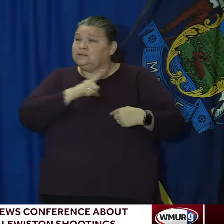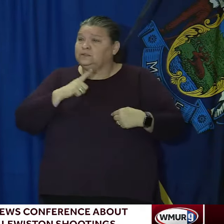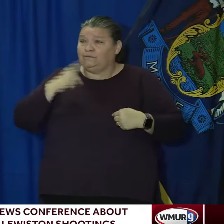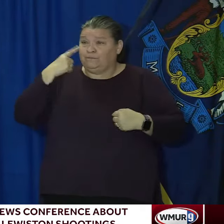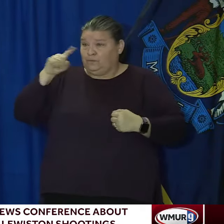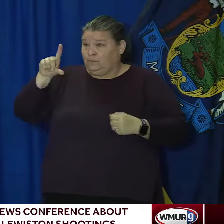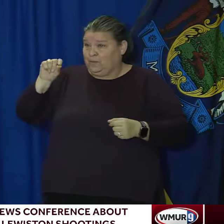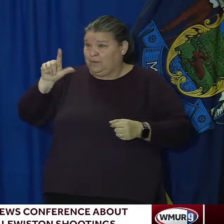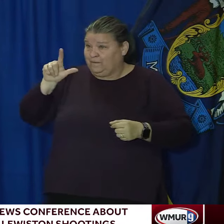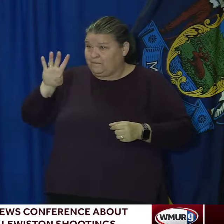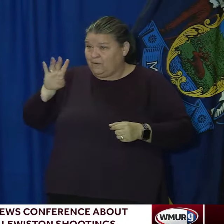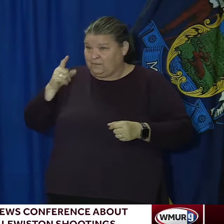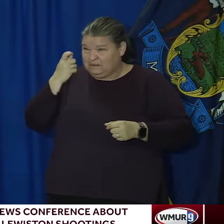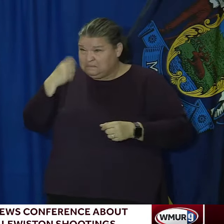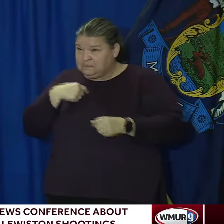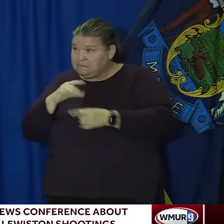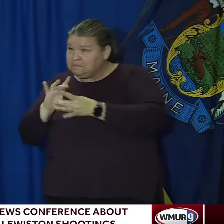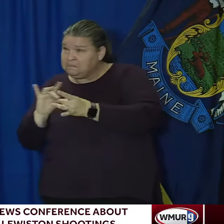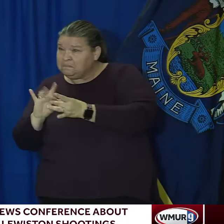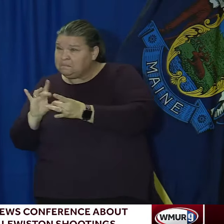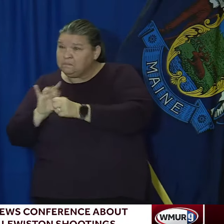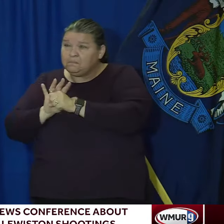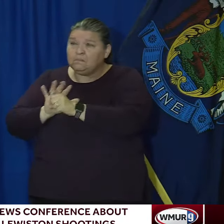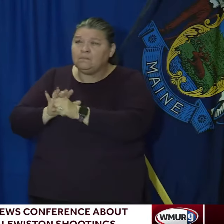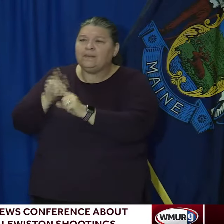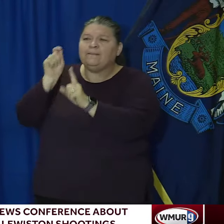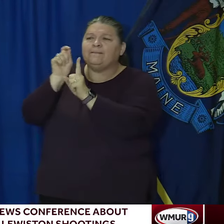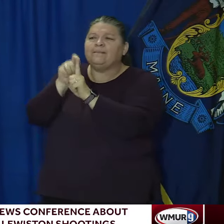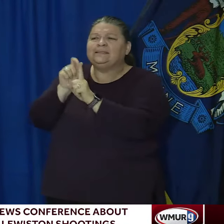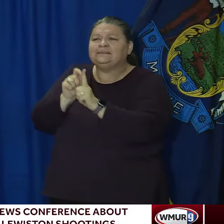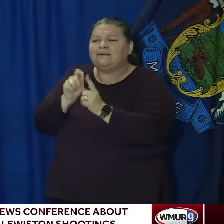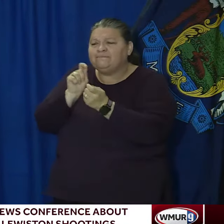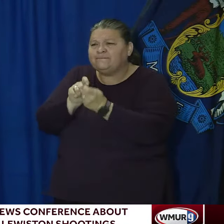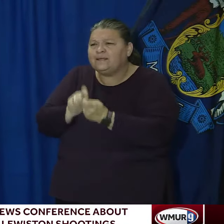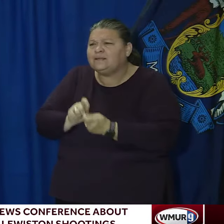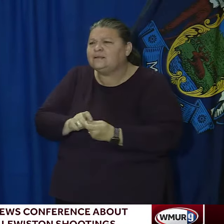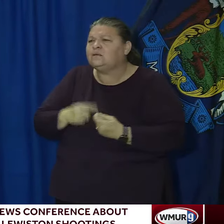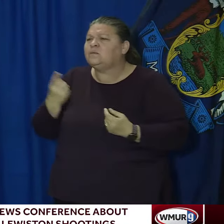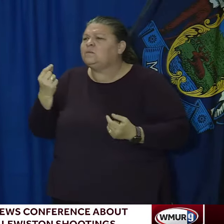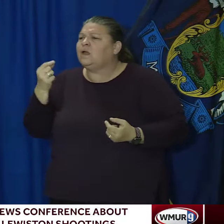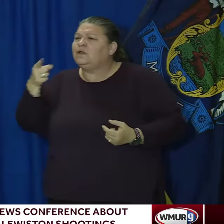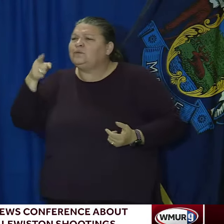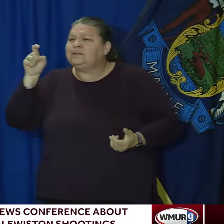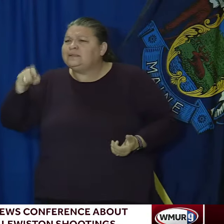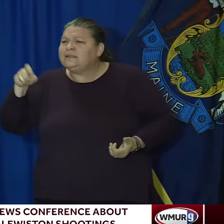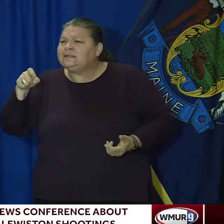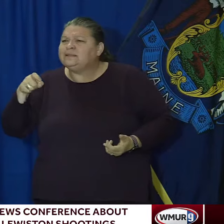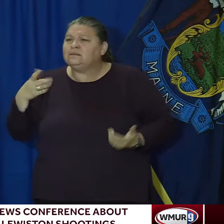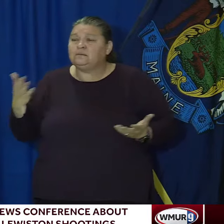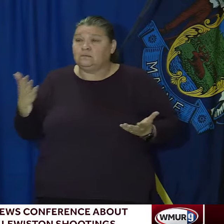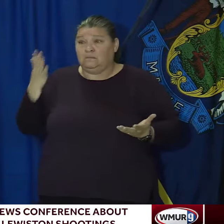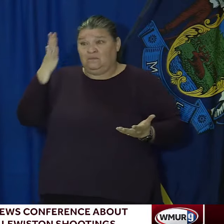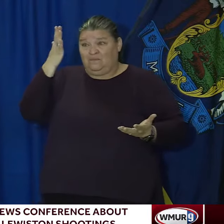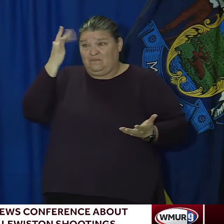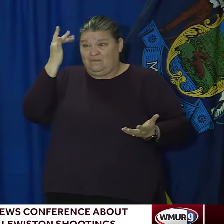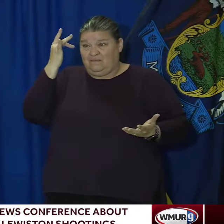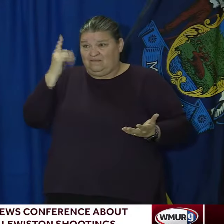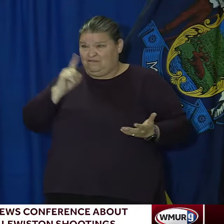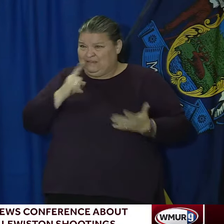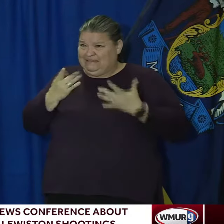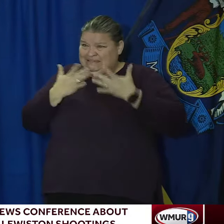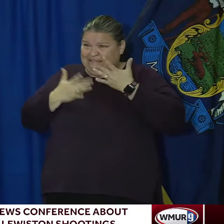bit, what maybe specifics do you think you need to think about in the meantime, given there is kind of a tight deadline ahead of next